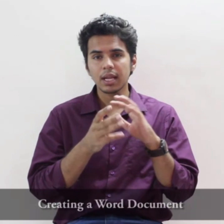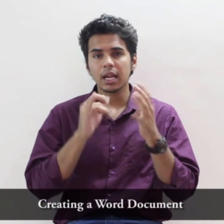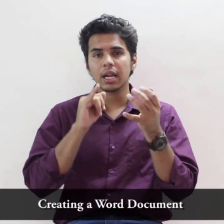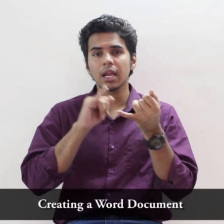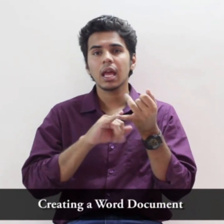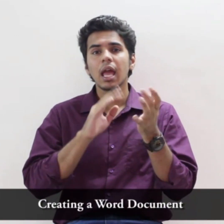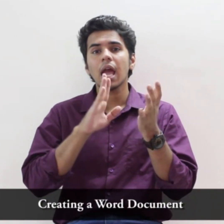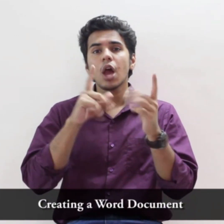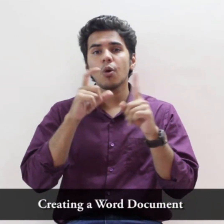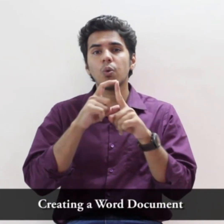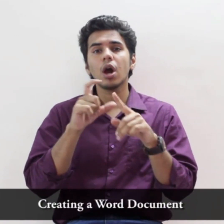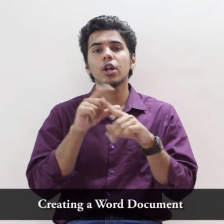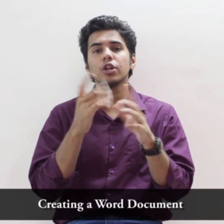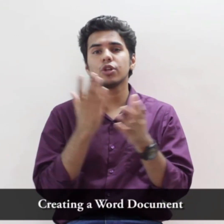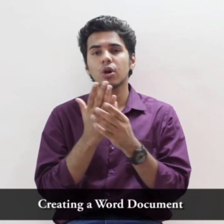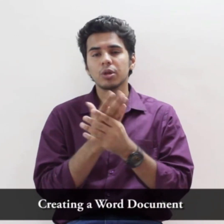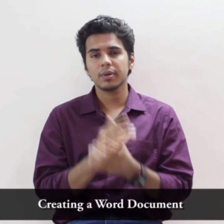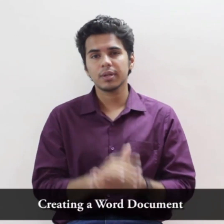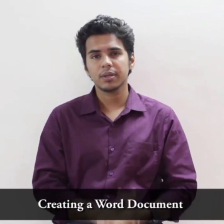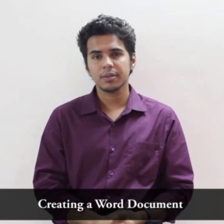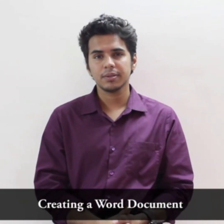Creating a Word document.